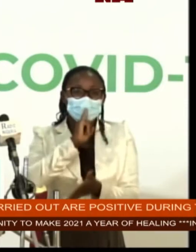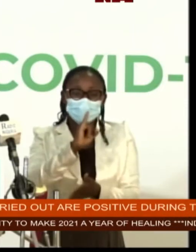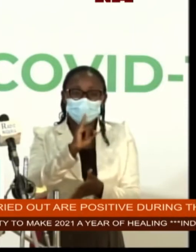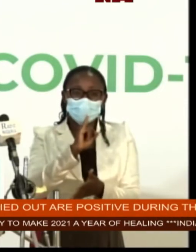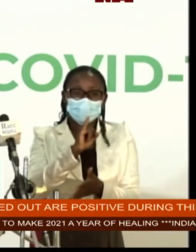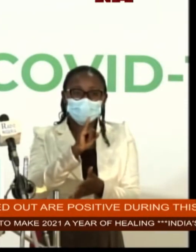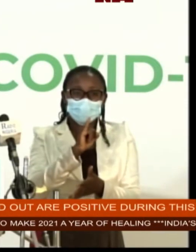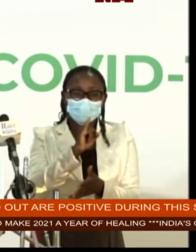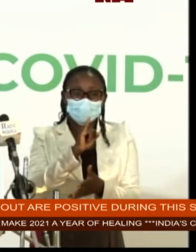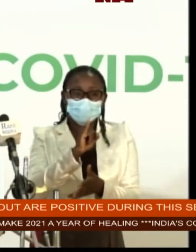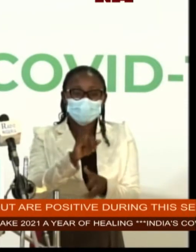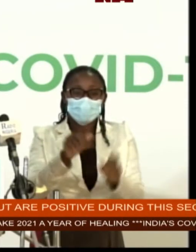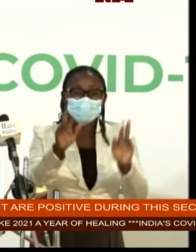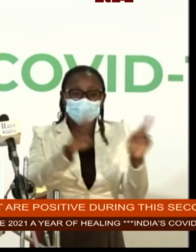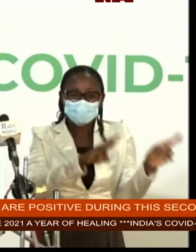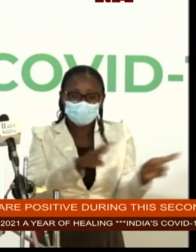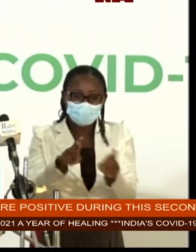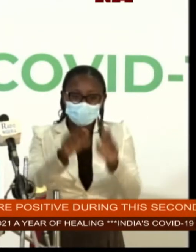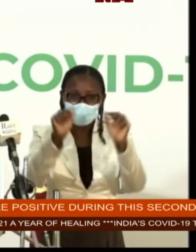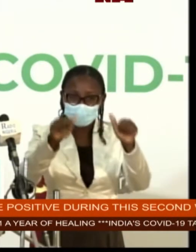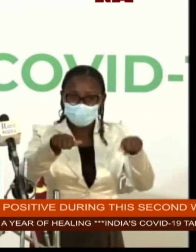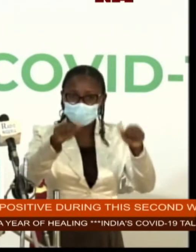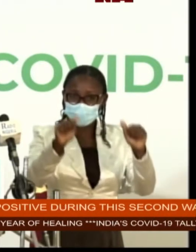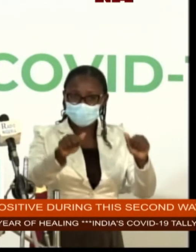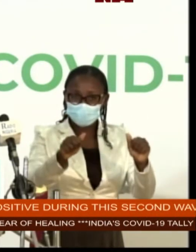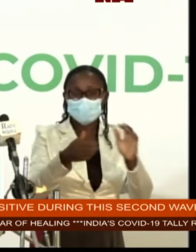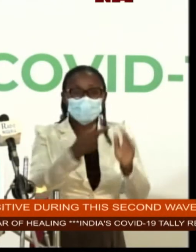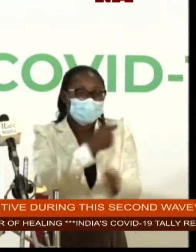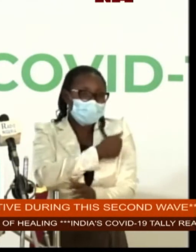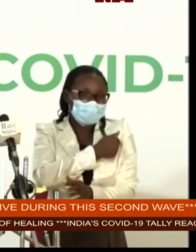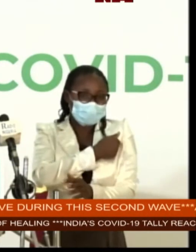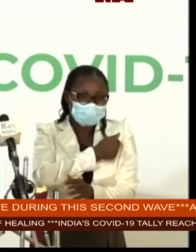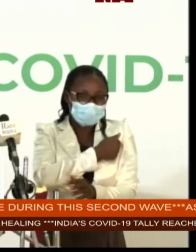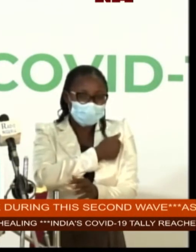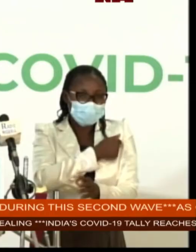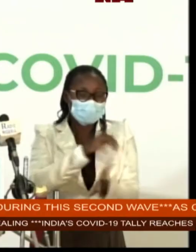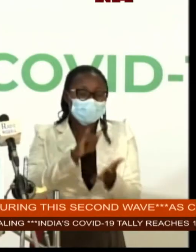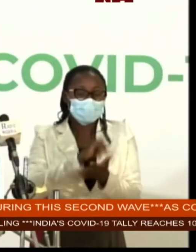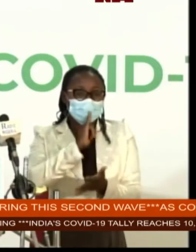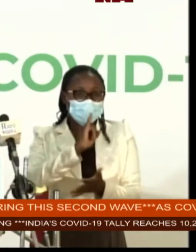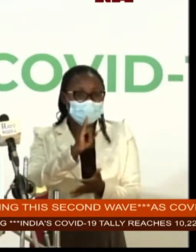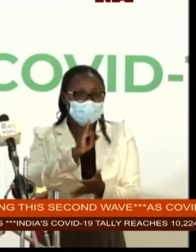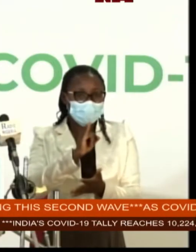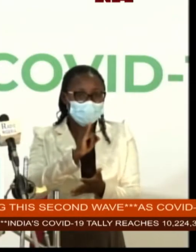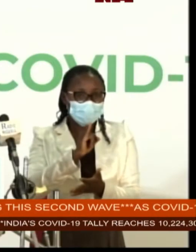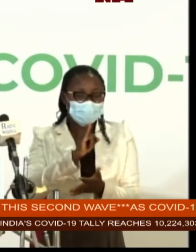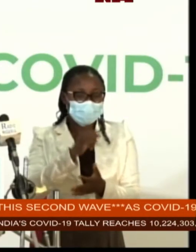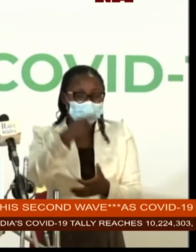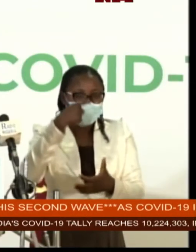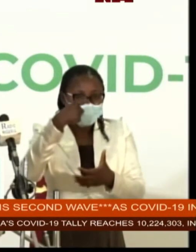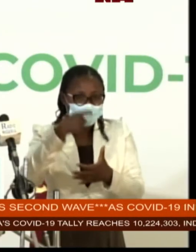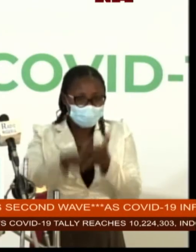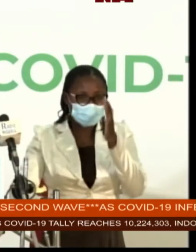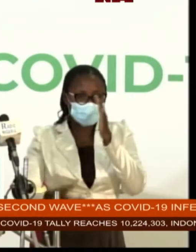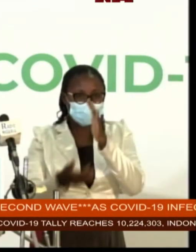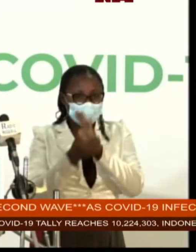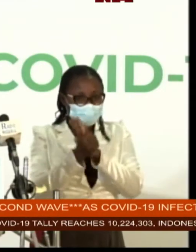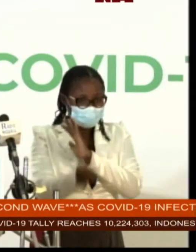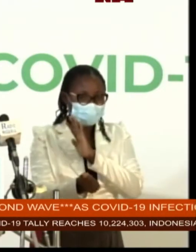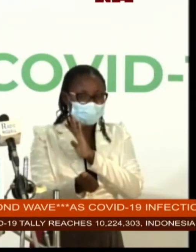is readily available, vaccine that is cost